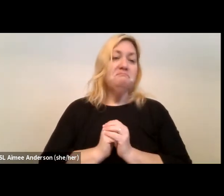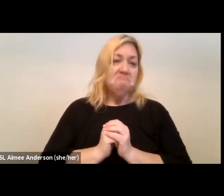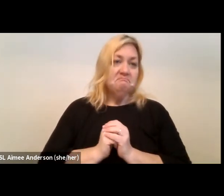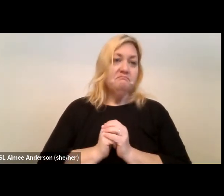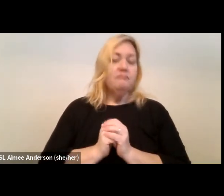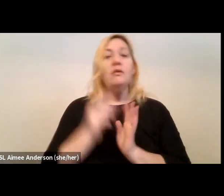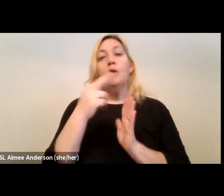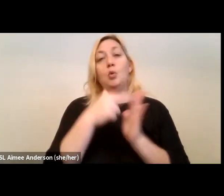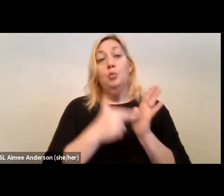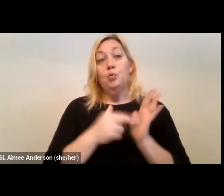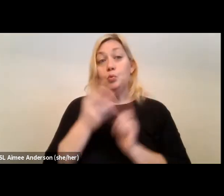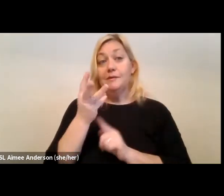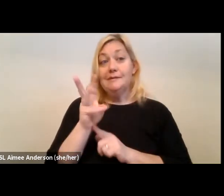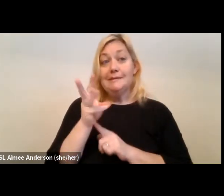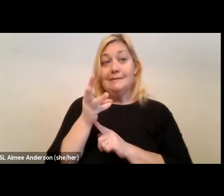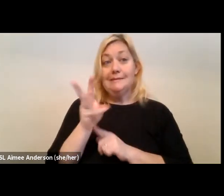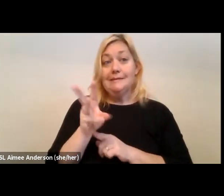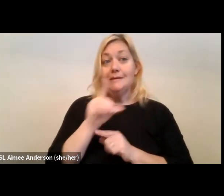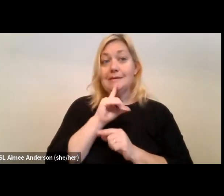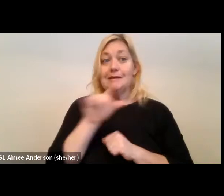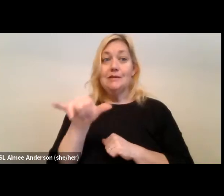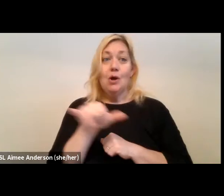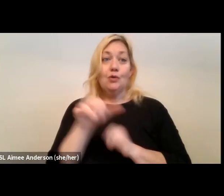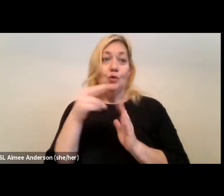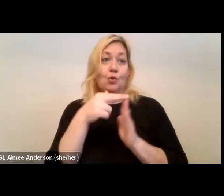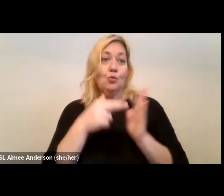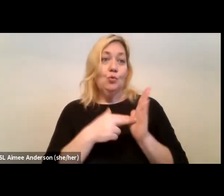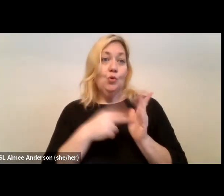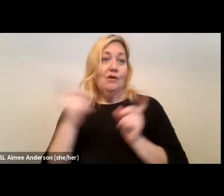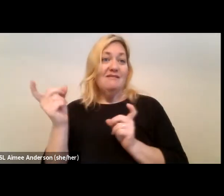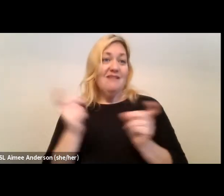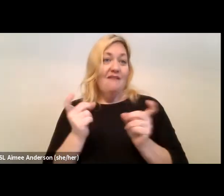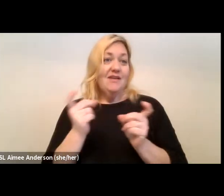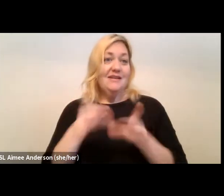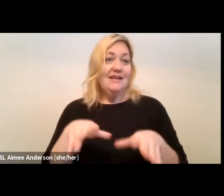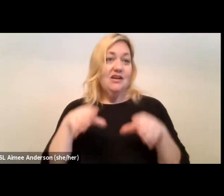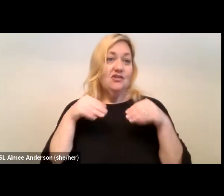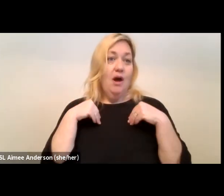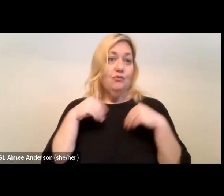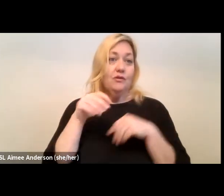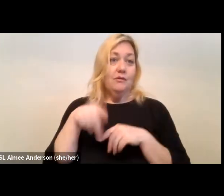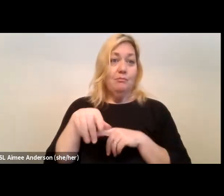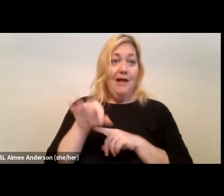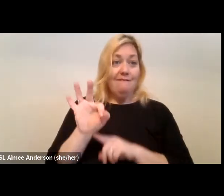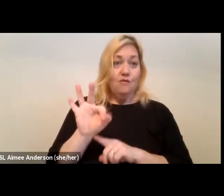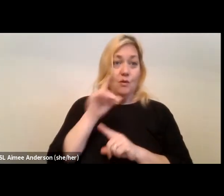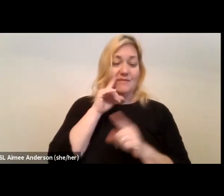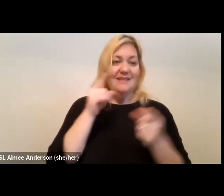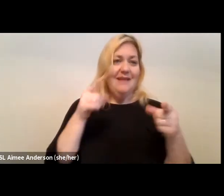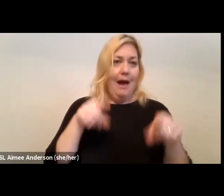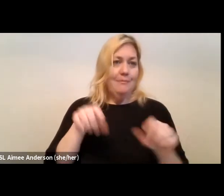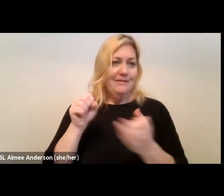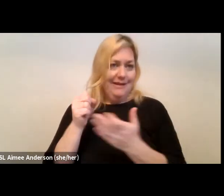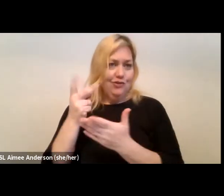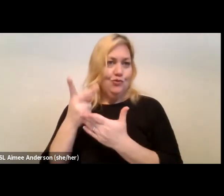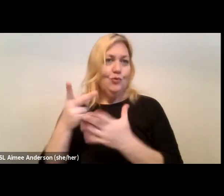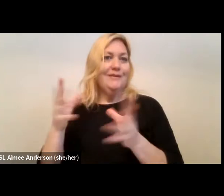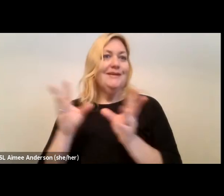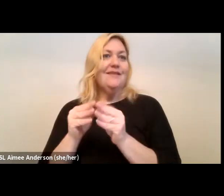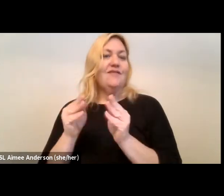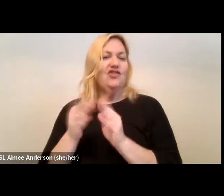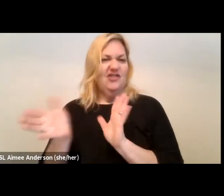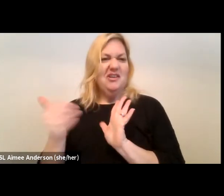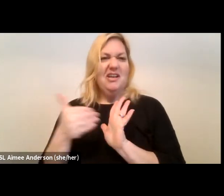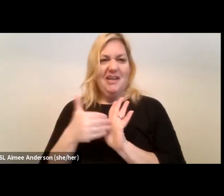Rule 16 is also the rules governing the adoption of the platform. This also happens at endorsing conventions. And